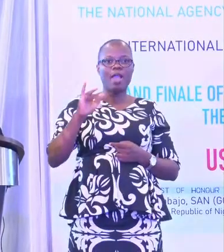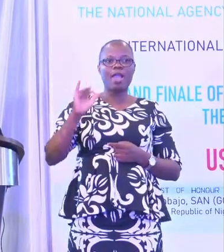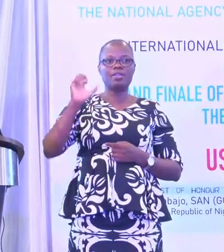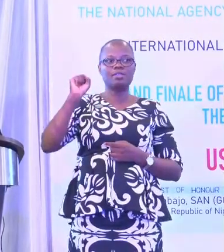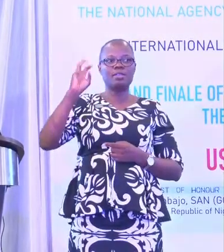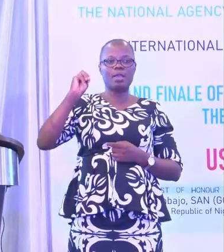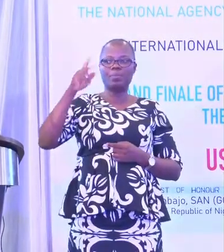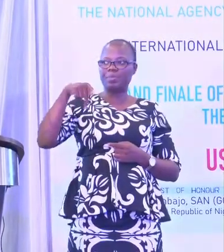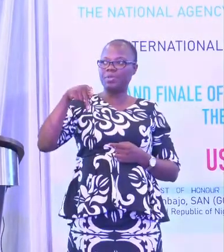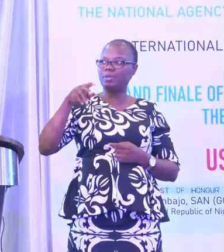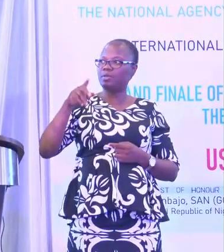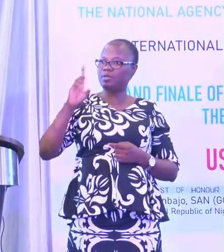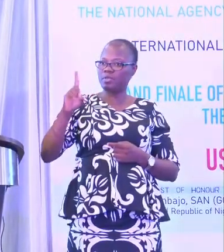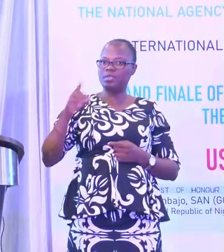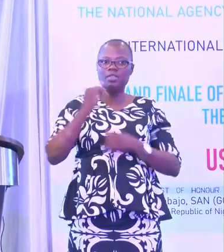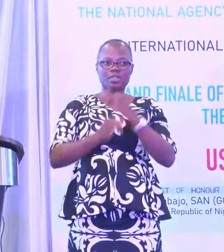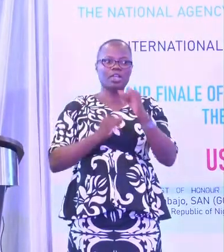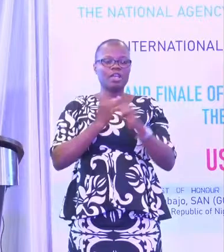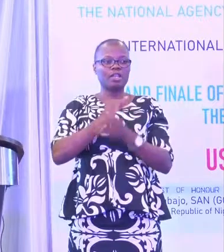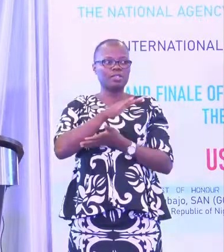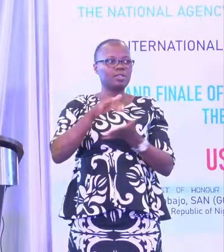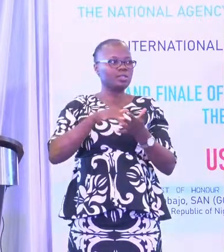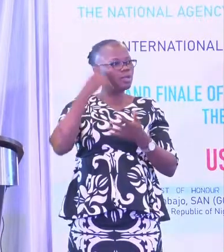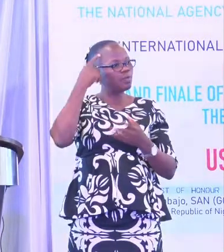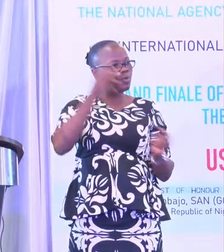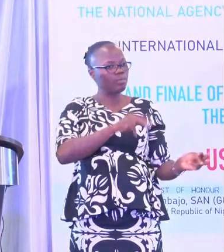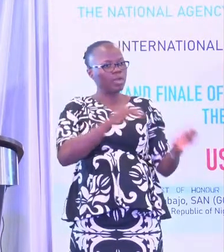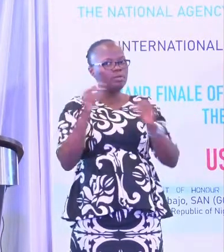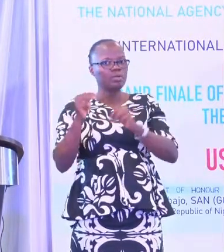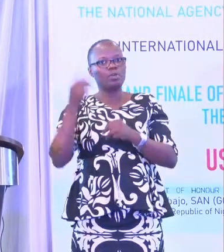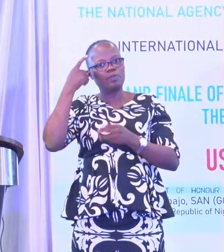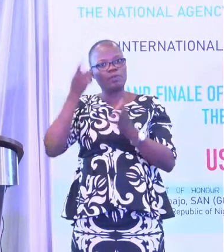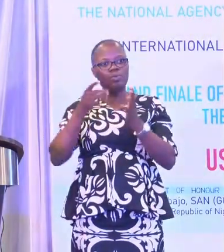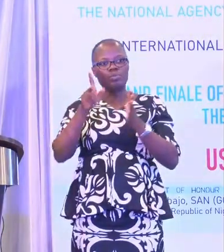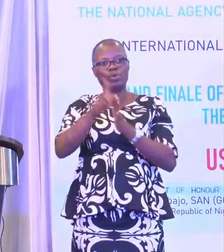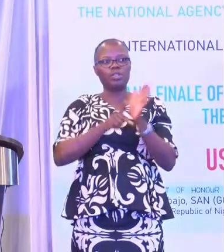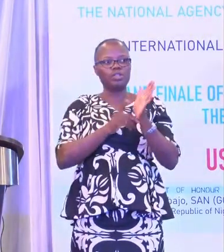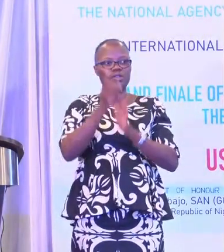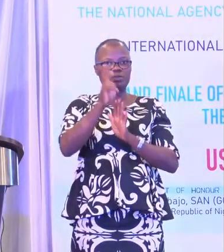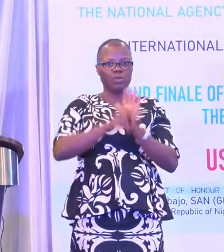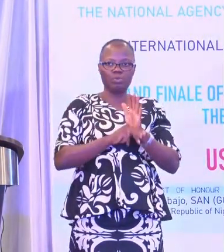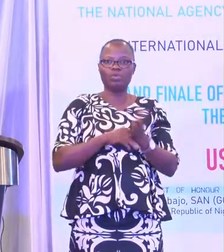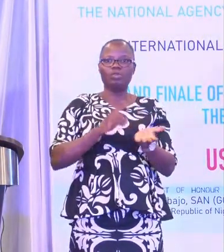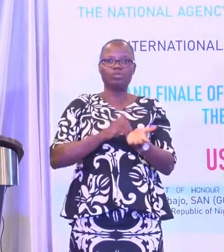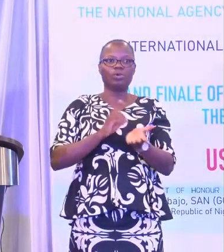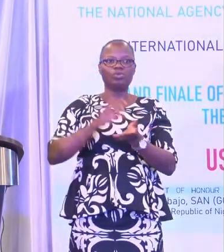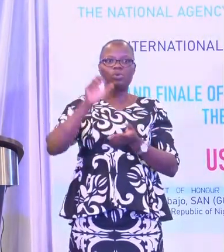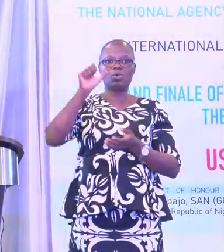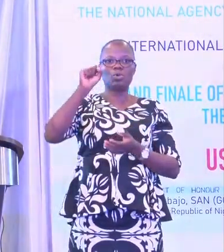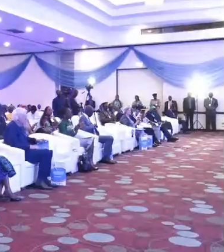ICMPD, the International Center for Migration Policy Development, Dr. Mojishola Shodende. You're welcome.